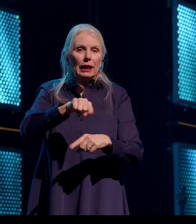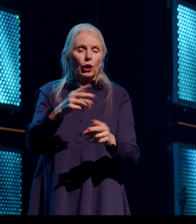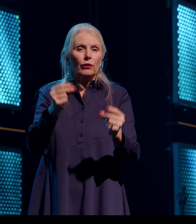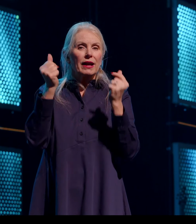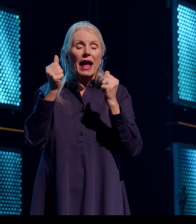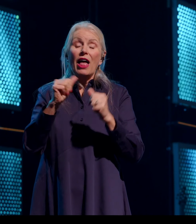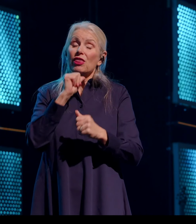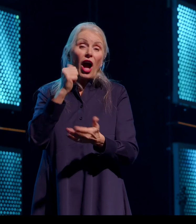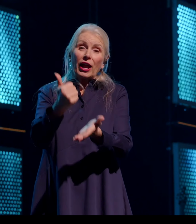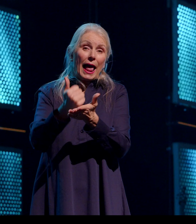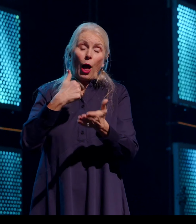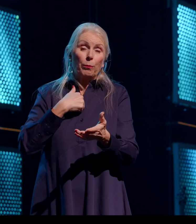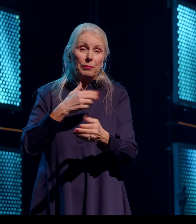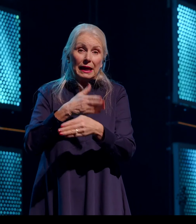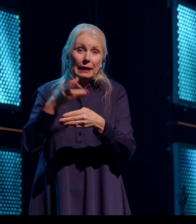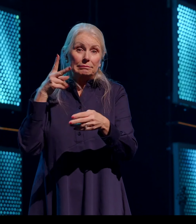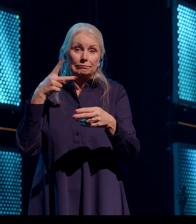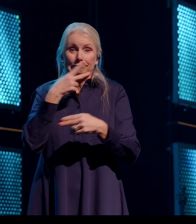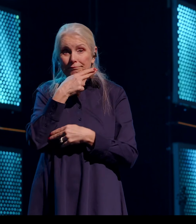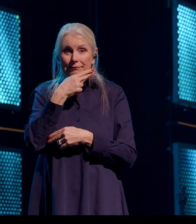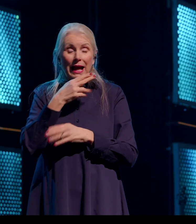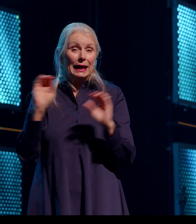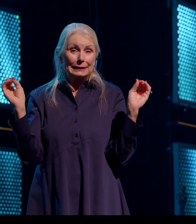quicker. That's on me.